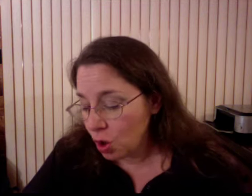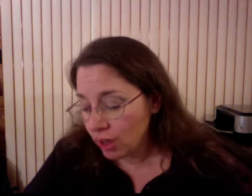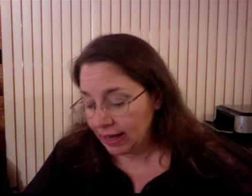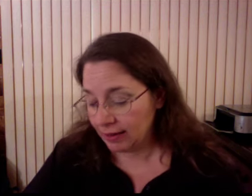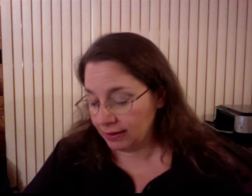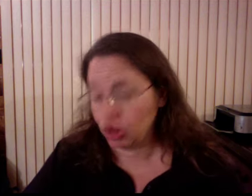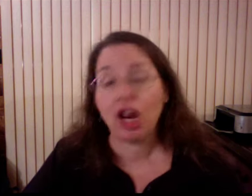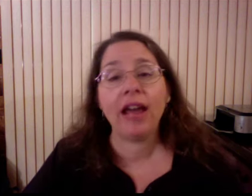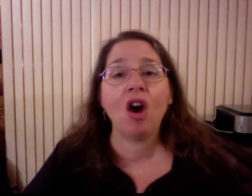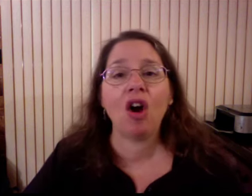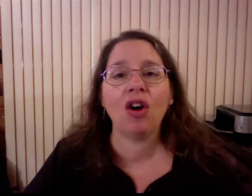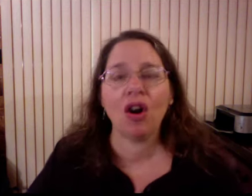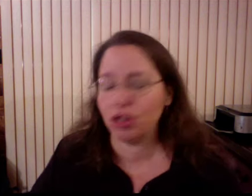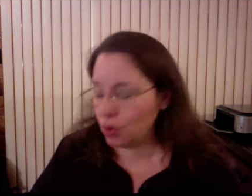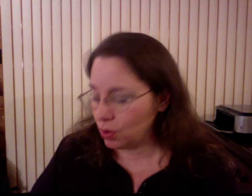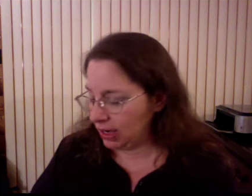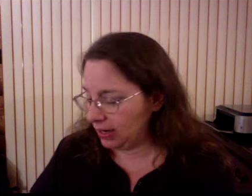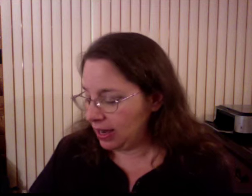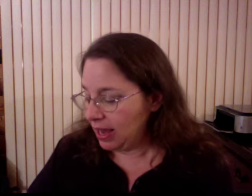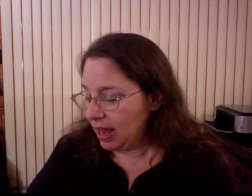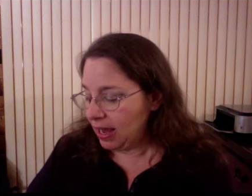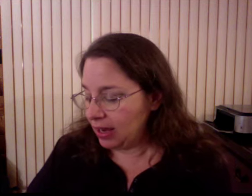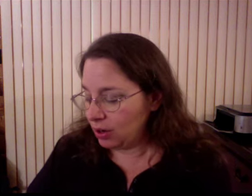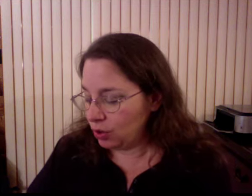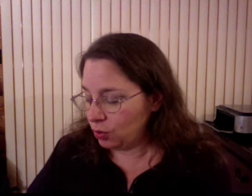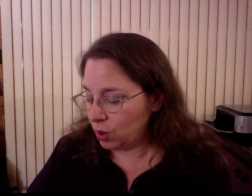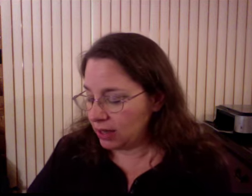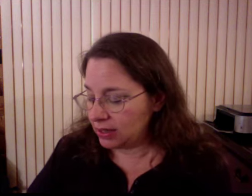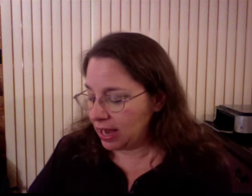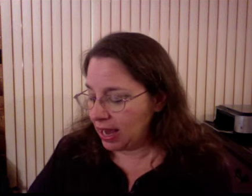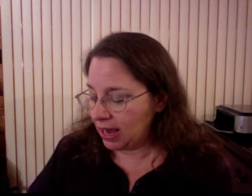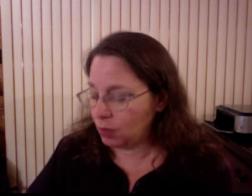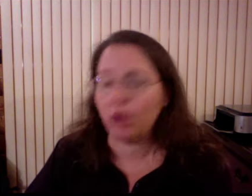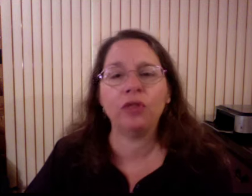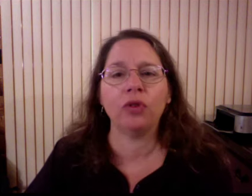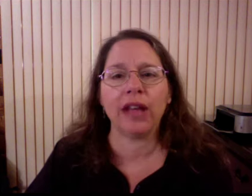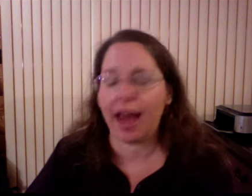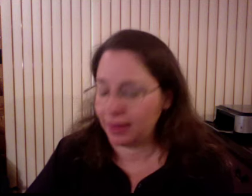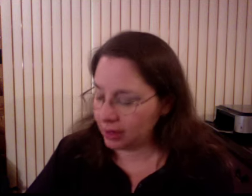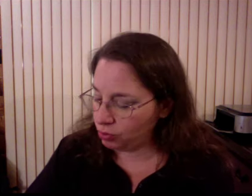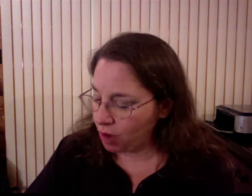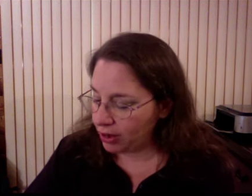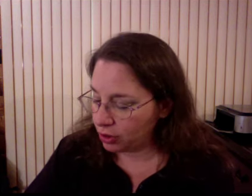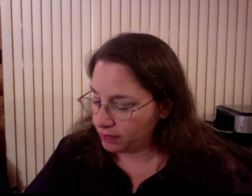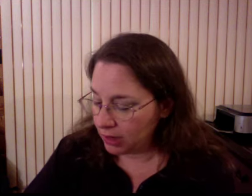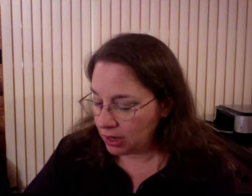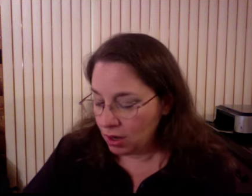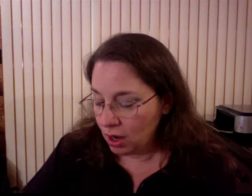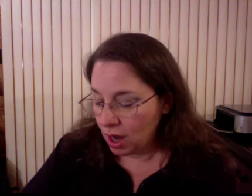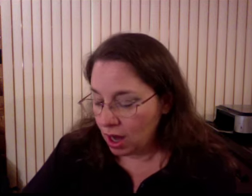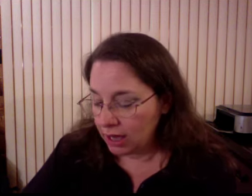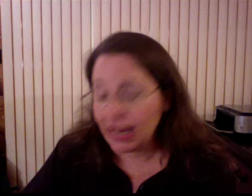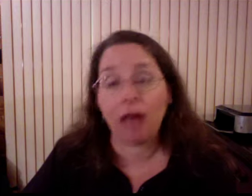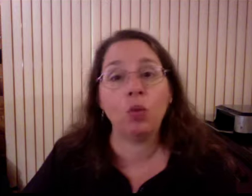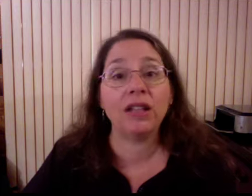Tolkien, J.R.R. Tolkien, who was a wonderful Catholic writer, he had one son